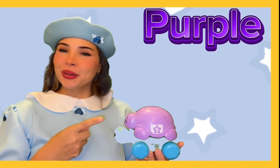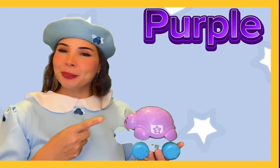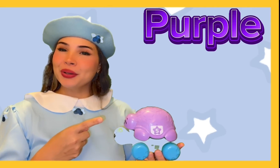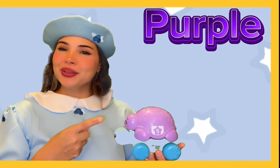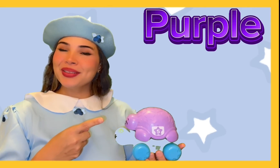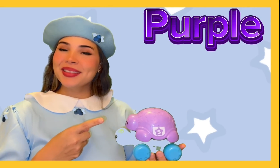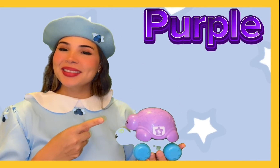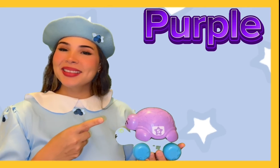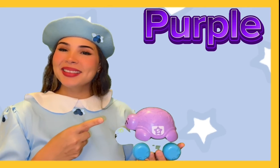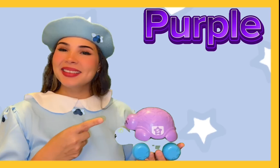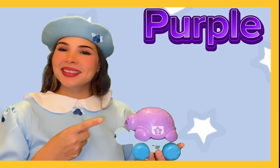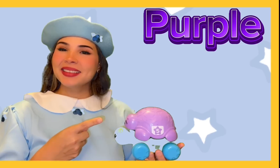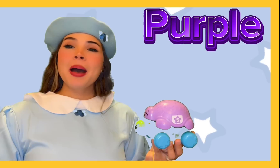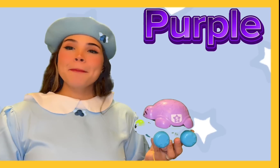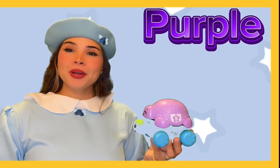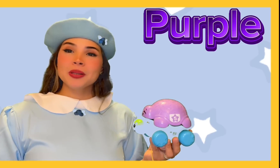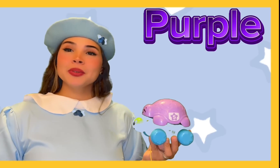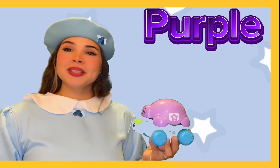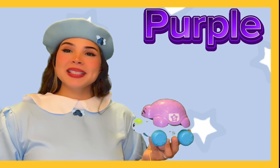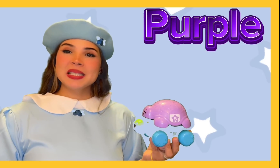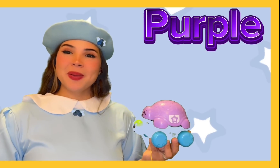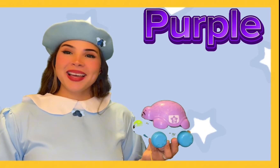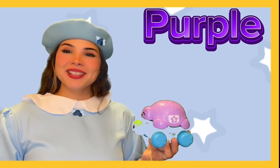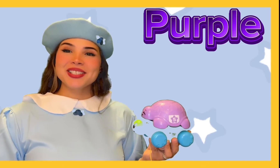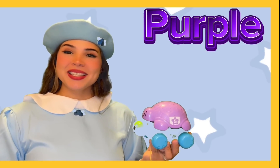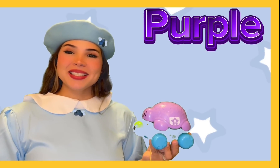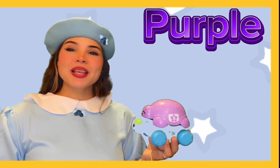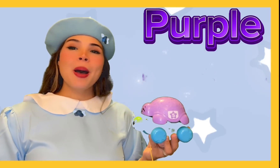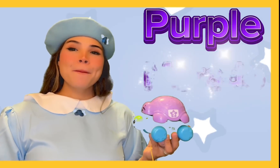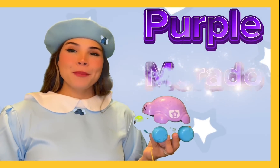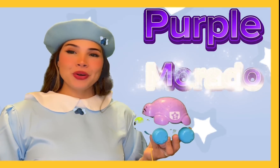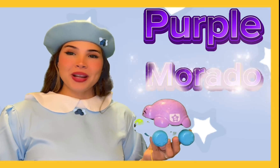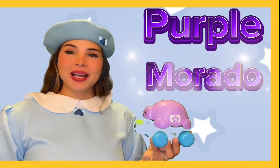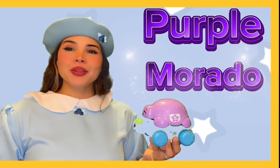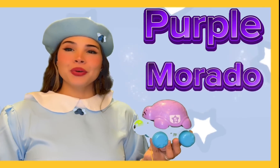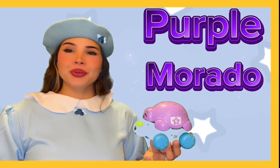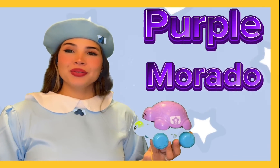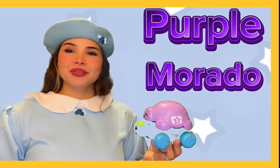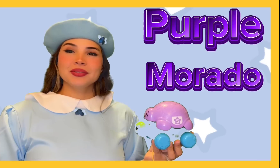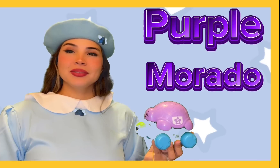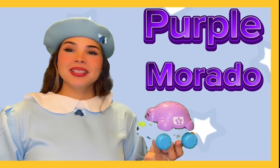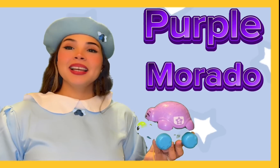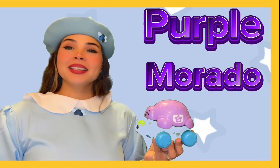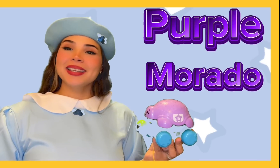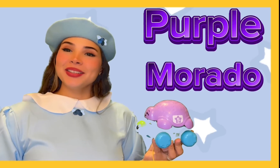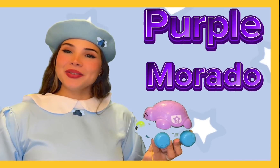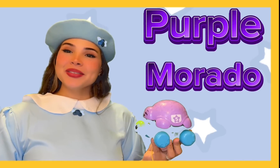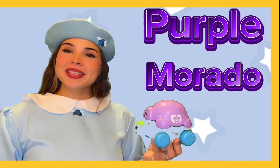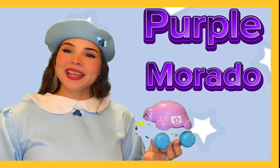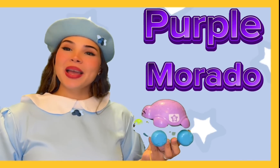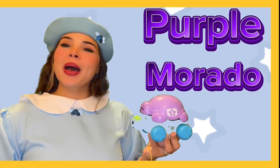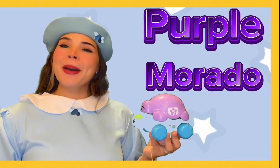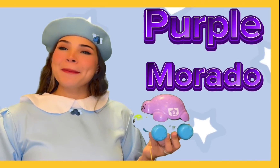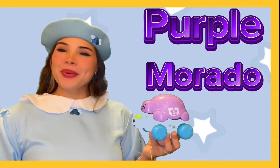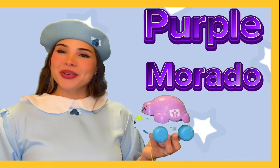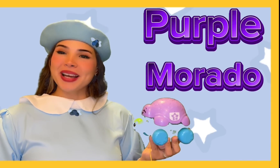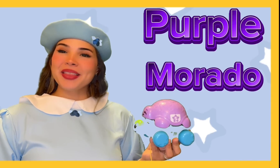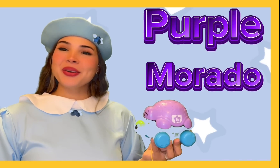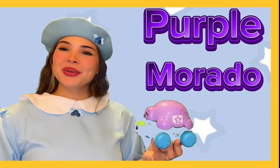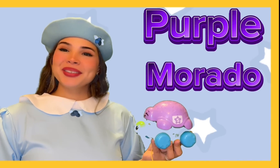purple? Purple in Spanish is morado. Can you say morado?